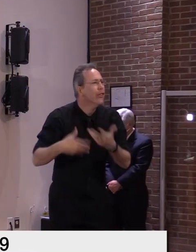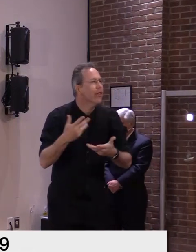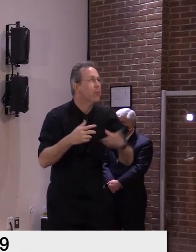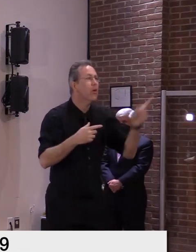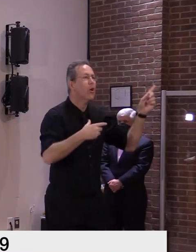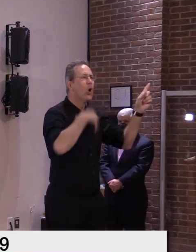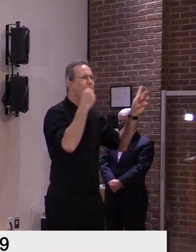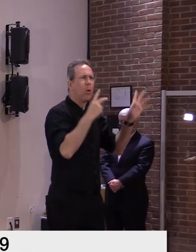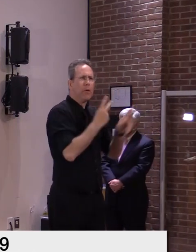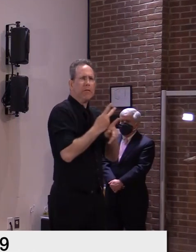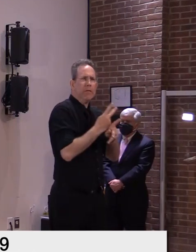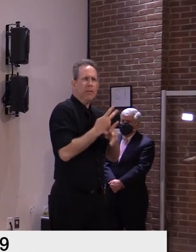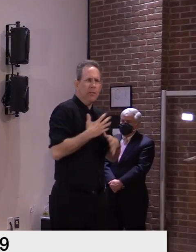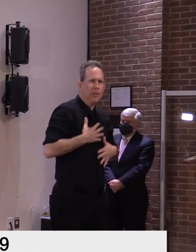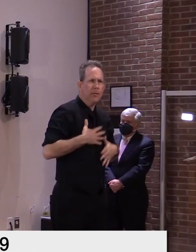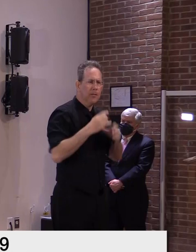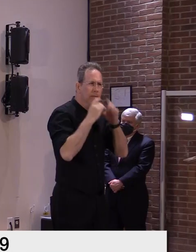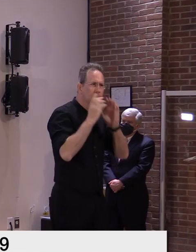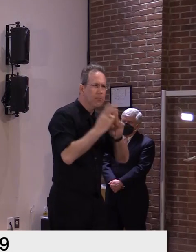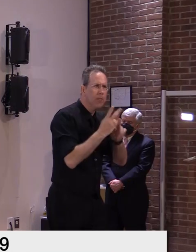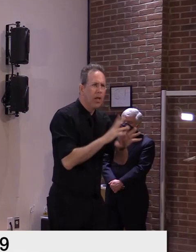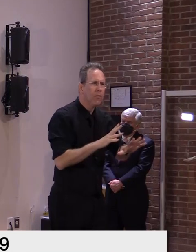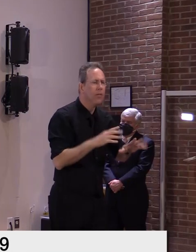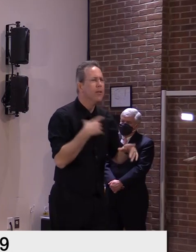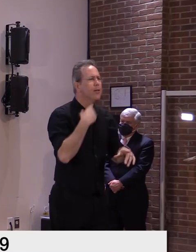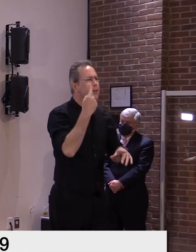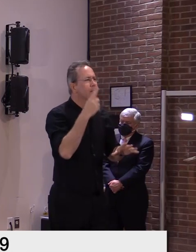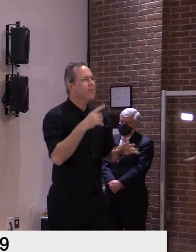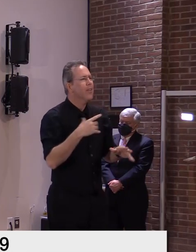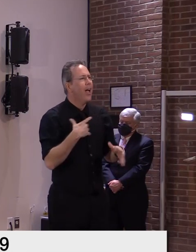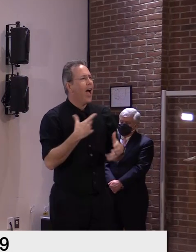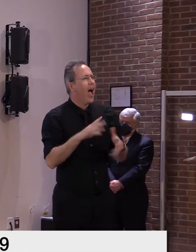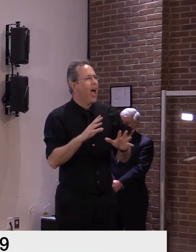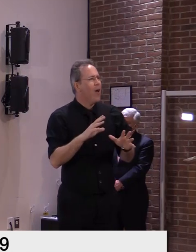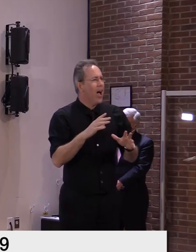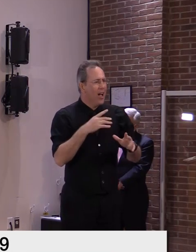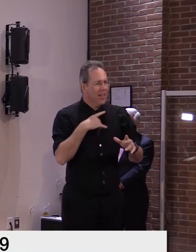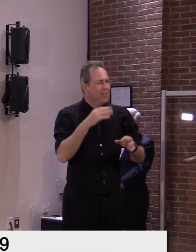hate to oversimplify it, but that's really what it comes down to.